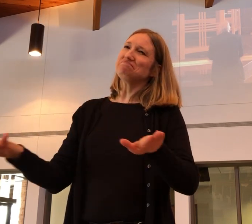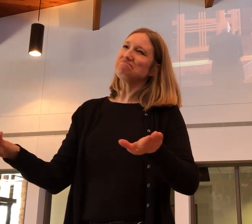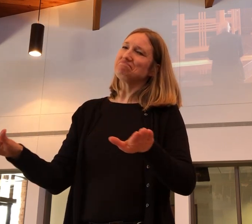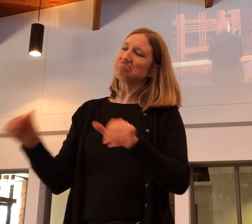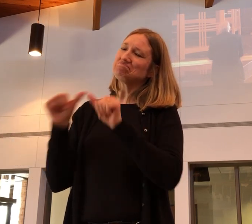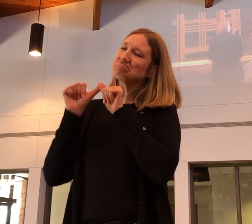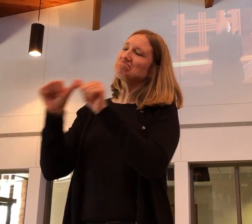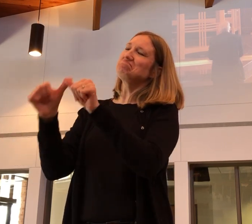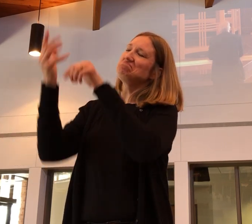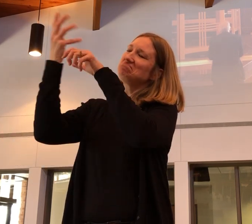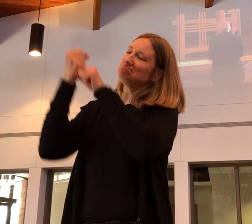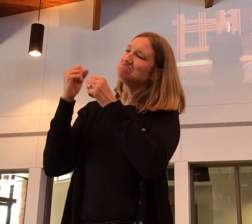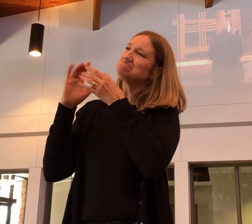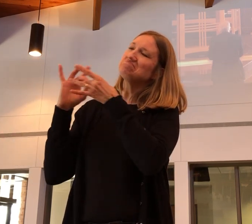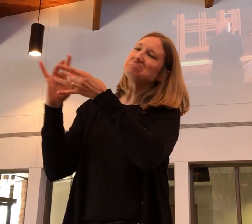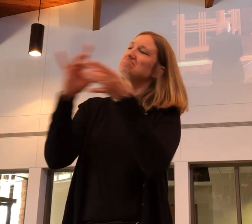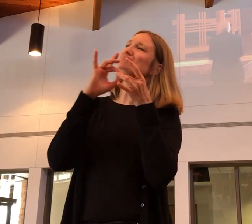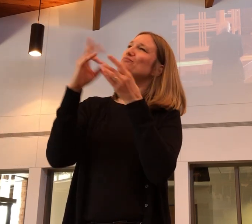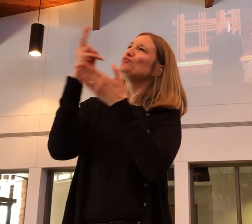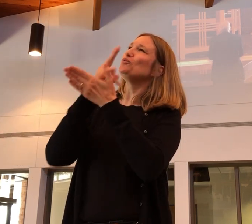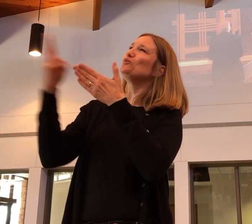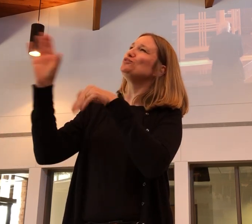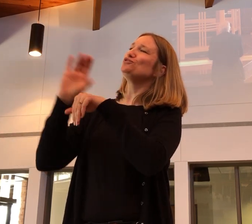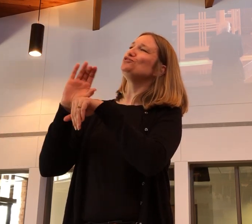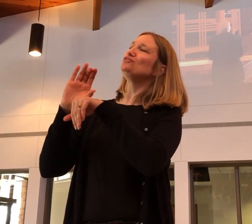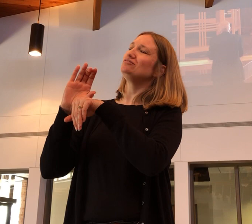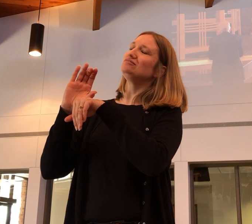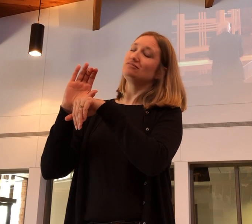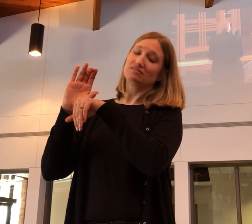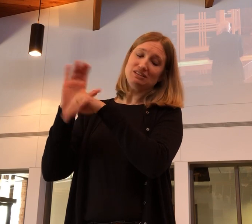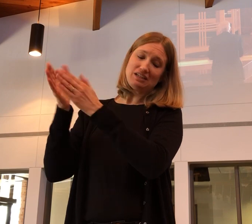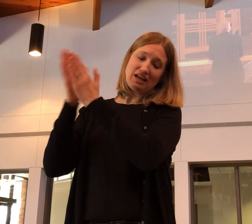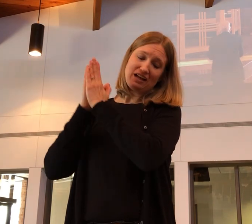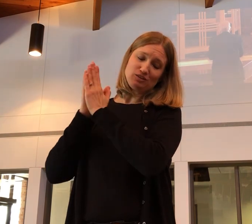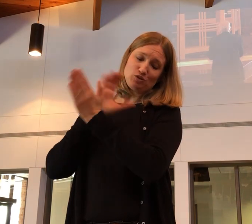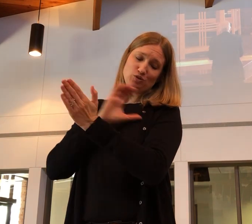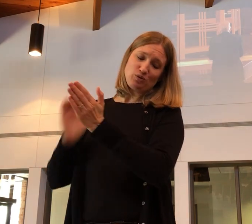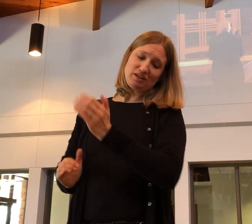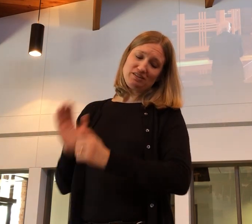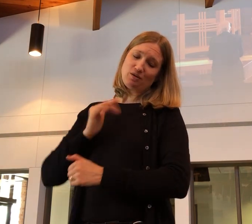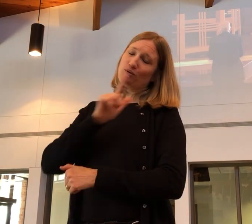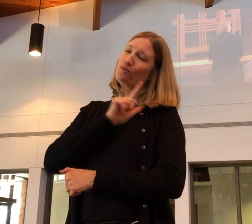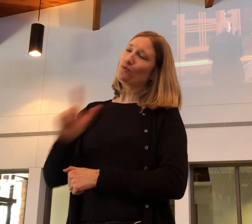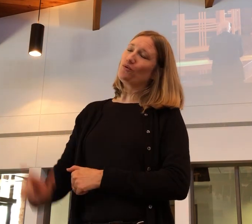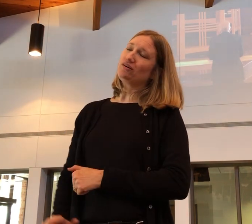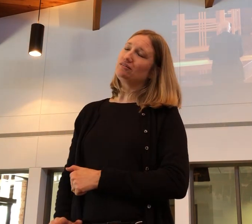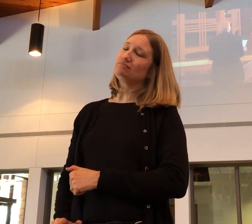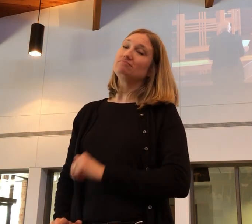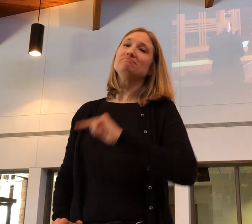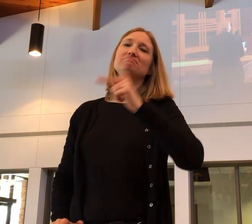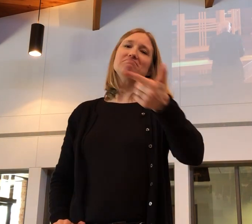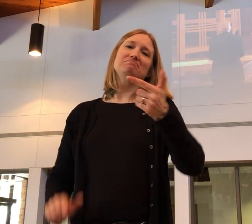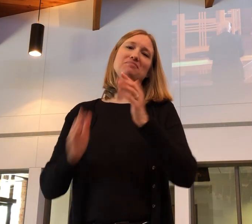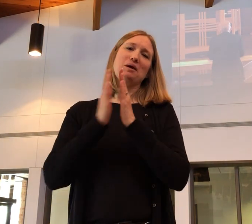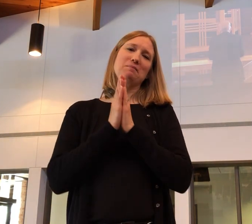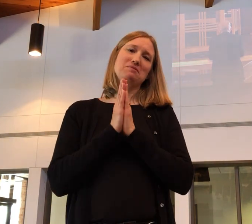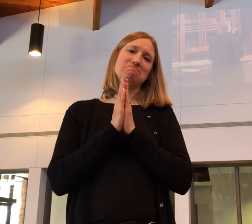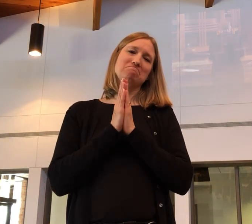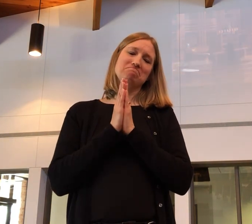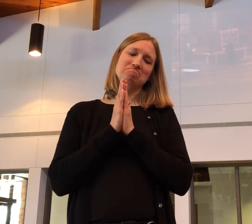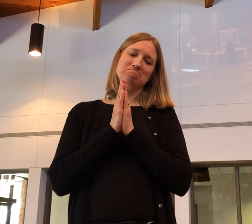keep them in the faith and communion of your holy church. We ask this through Christ our Lord. Amen.